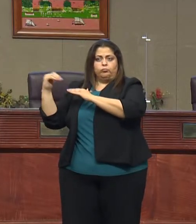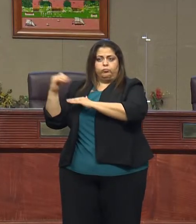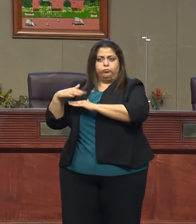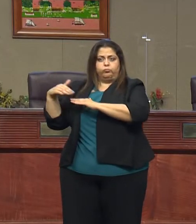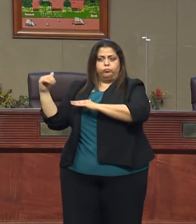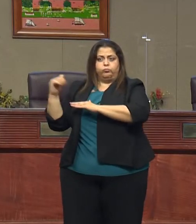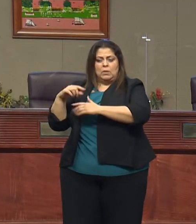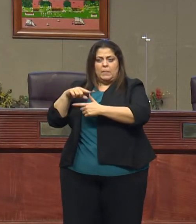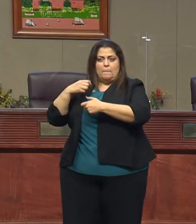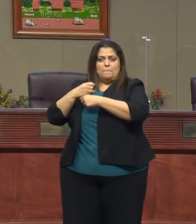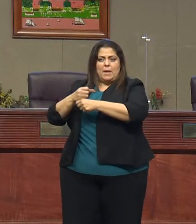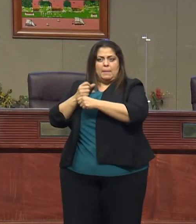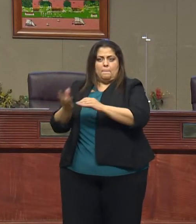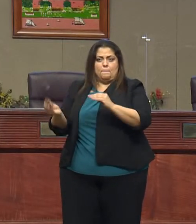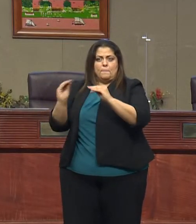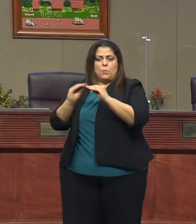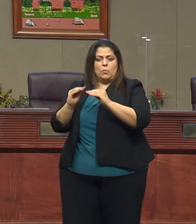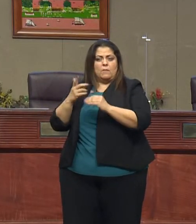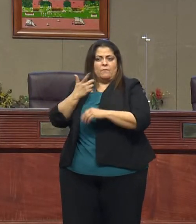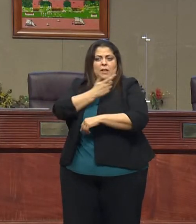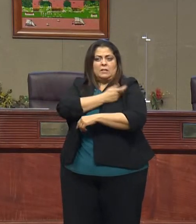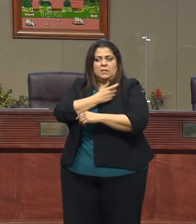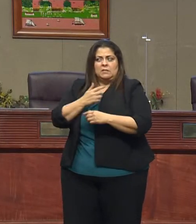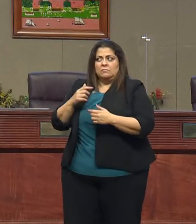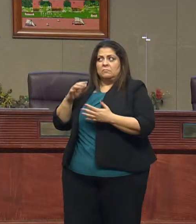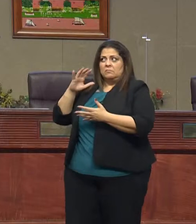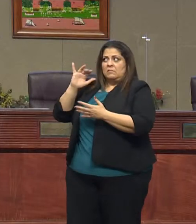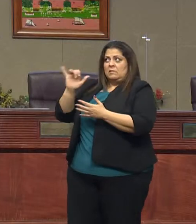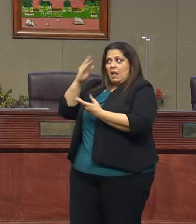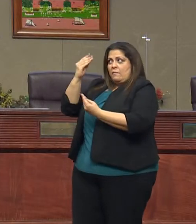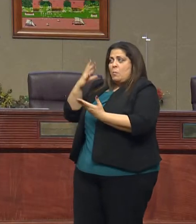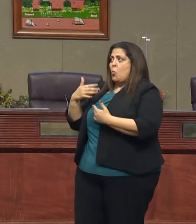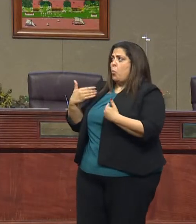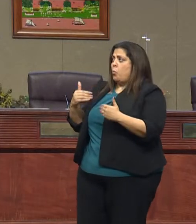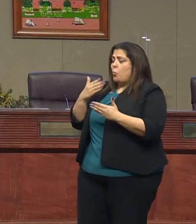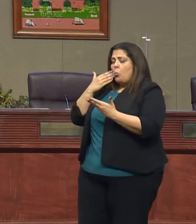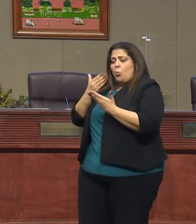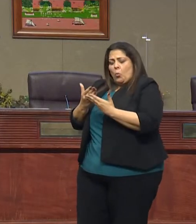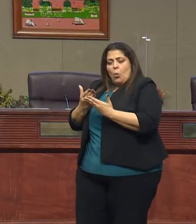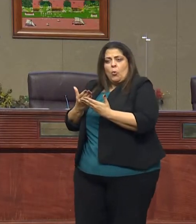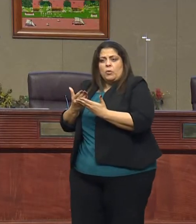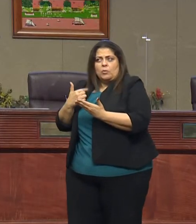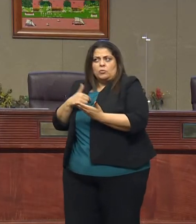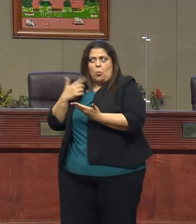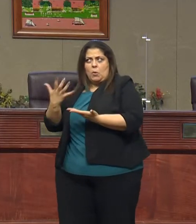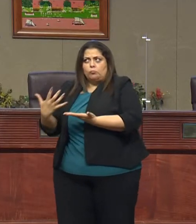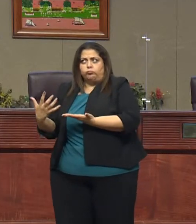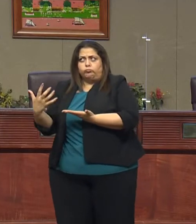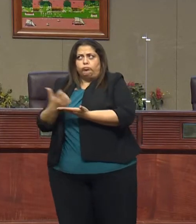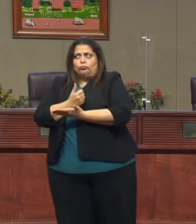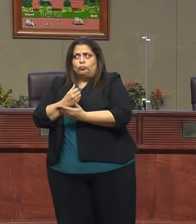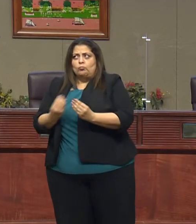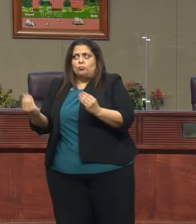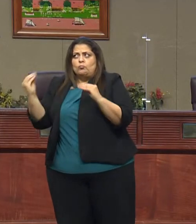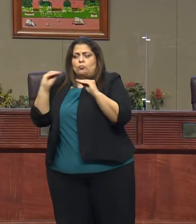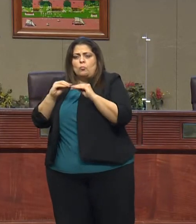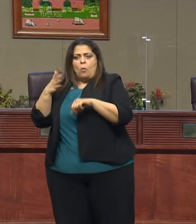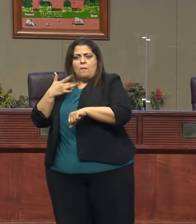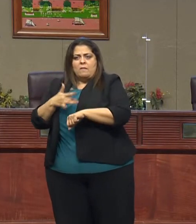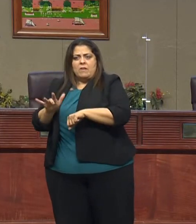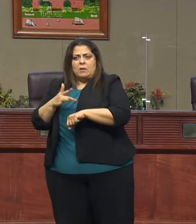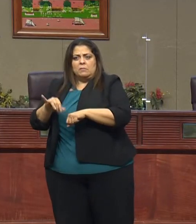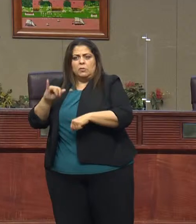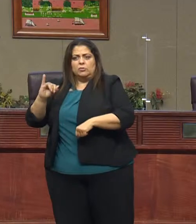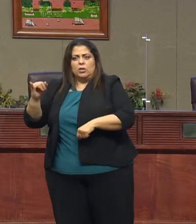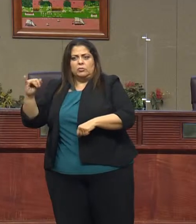the vaccine. So that's good news for us. So that means that we're going to capitalize on that additional inventory, and we have